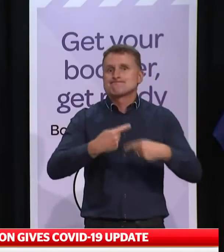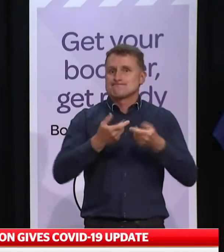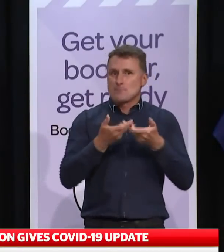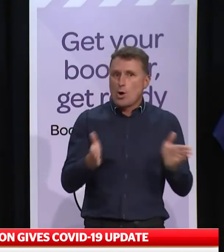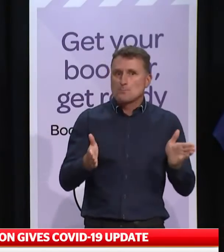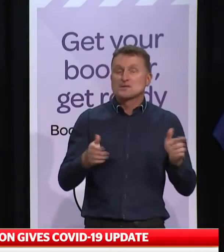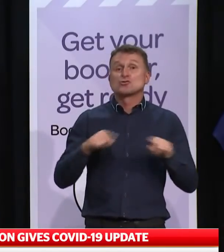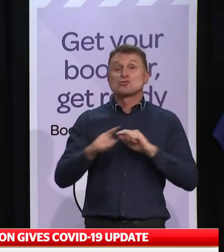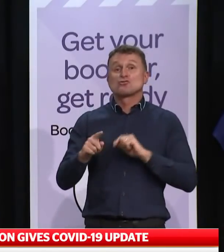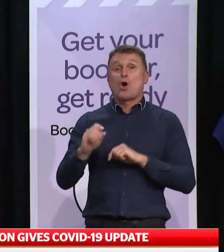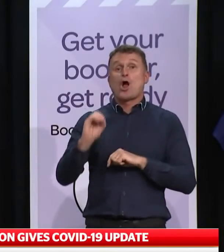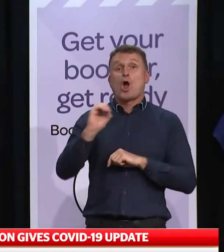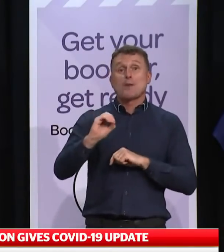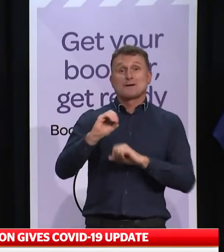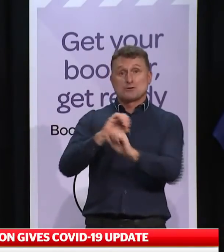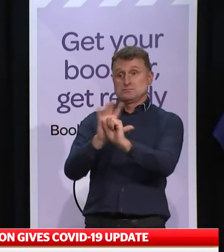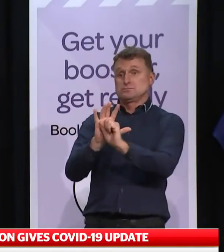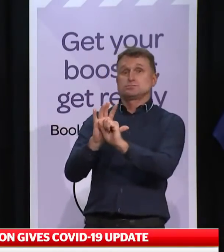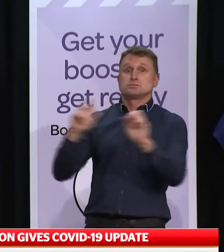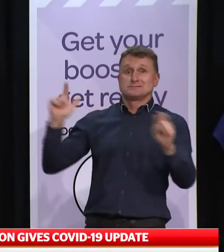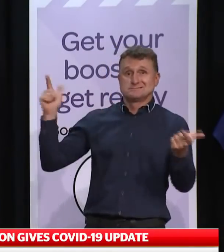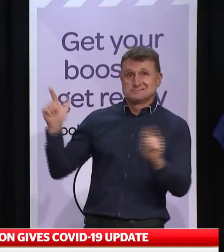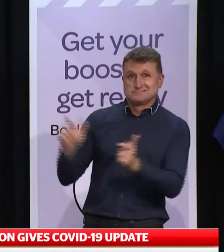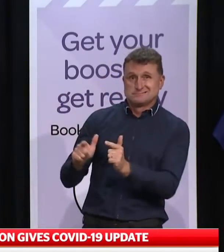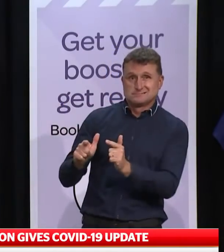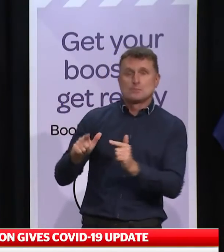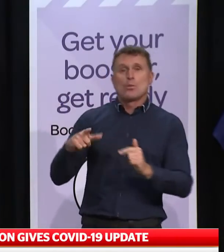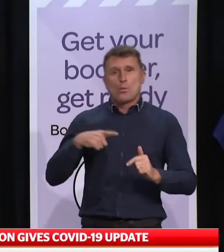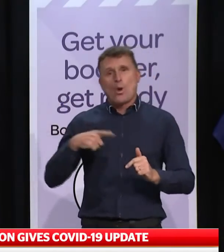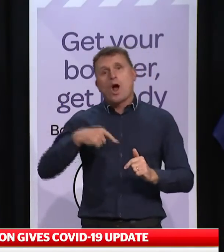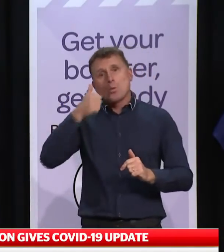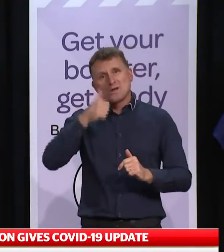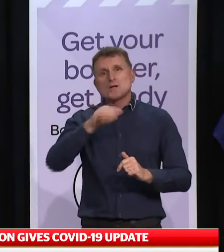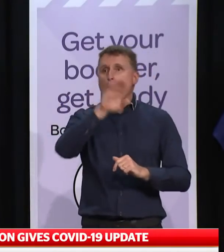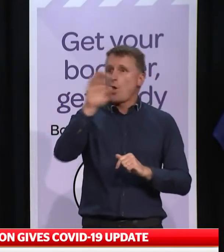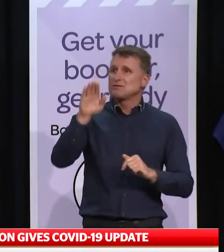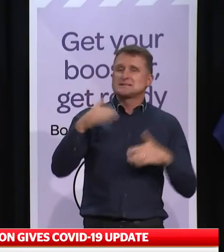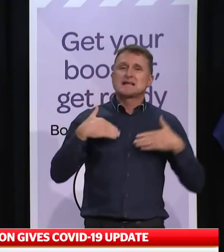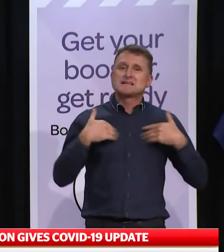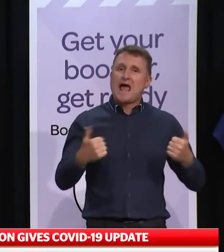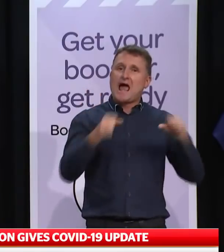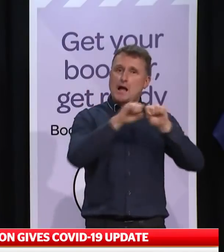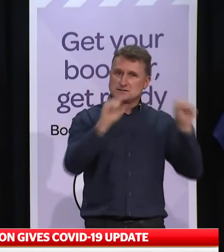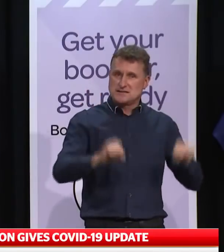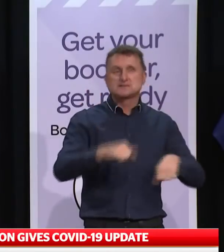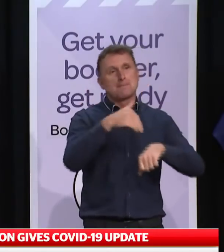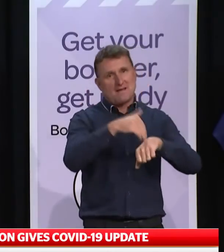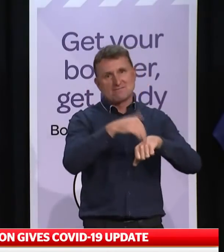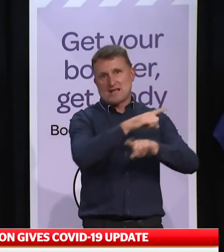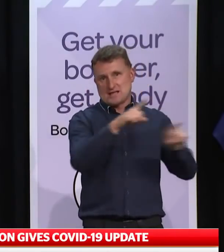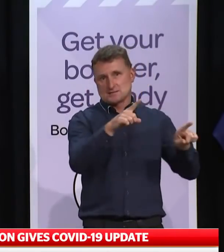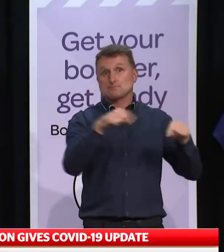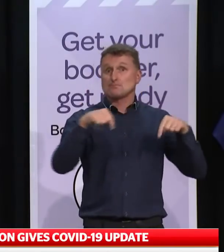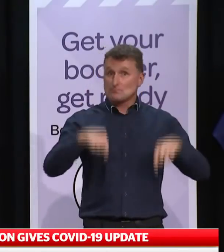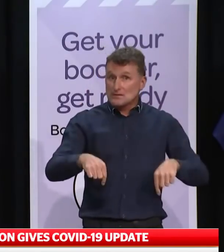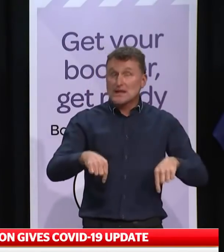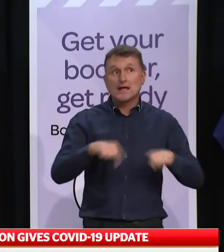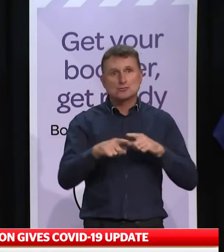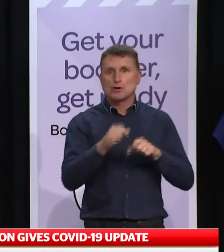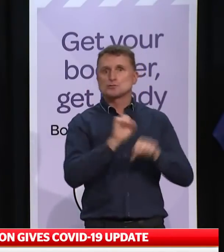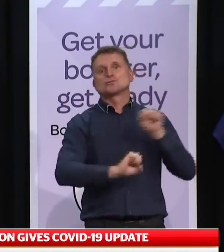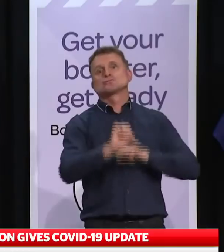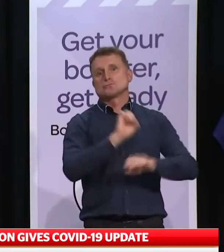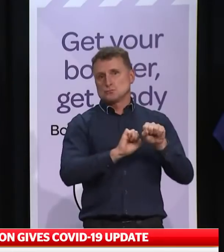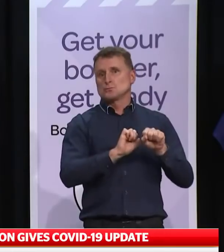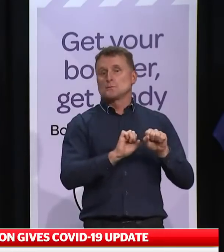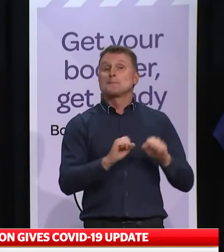the spread of Omicron that has placed enormous pressure on health systems overseas. Our plan aims to avoid this in New Zealand. I'm happy to